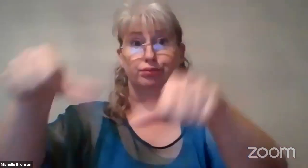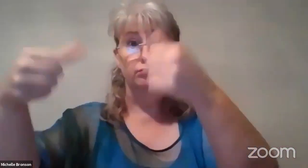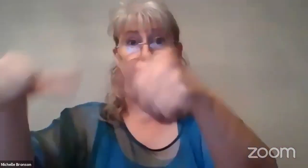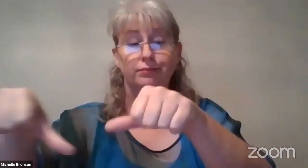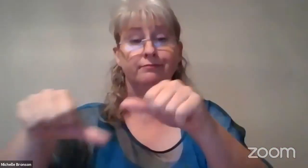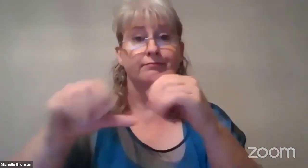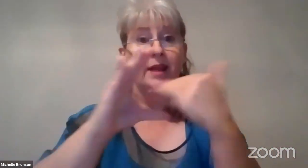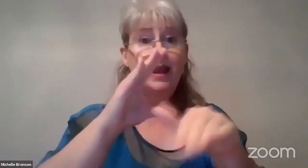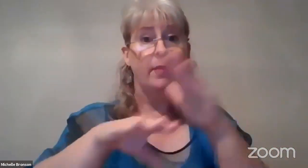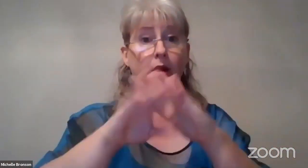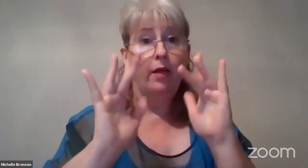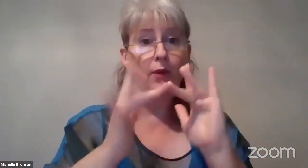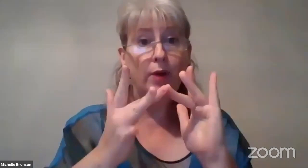because